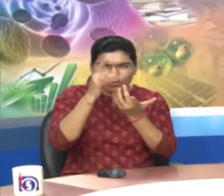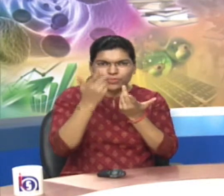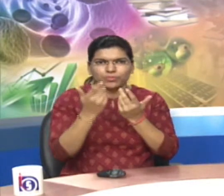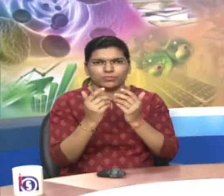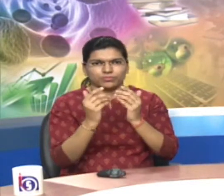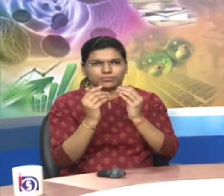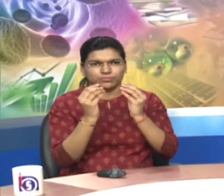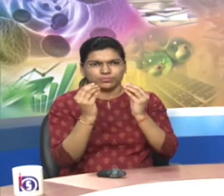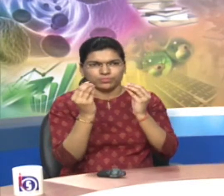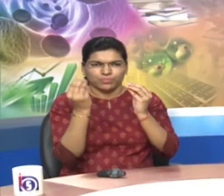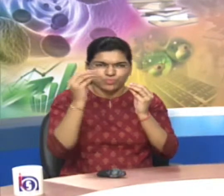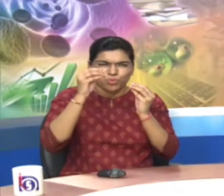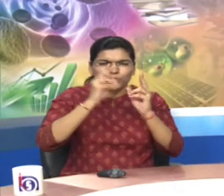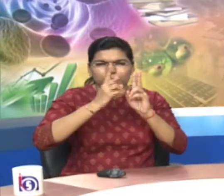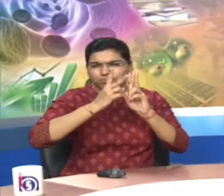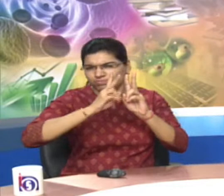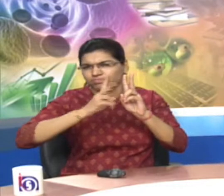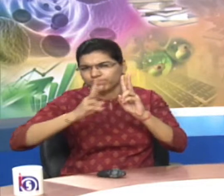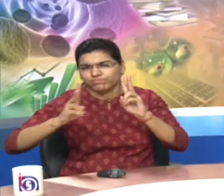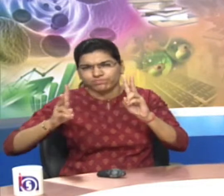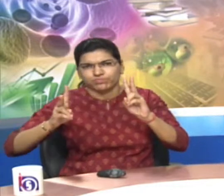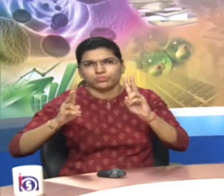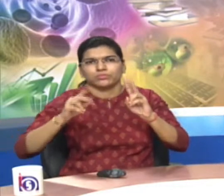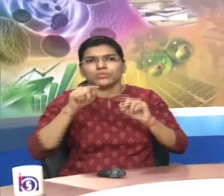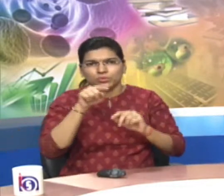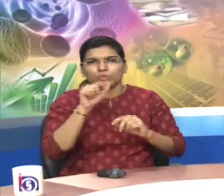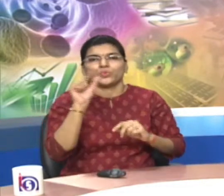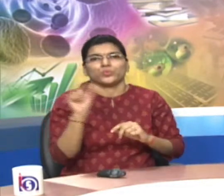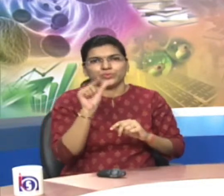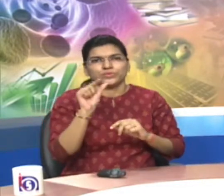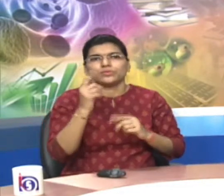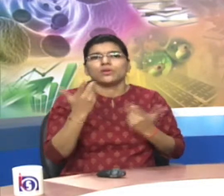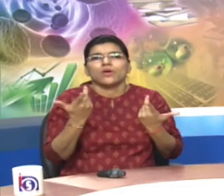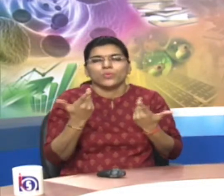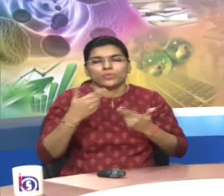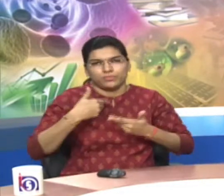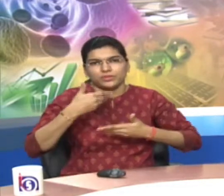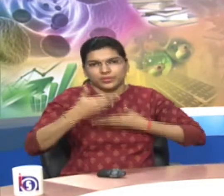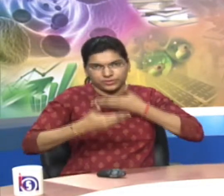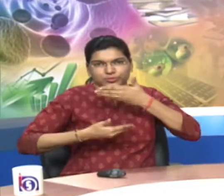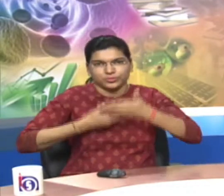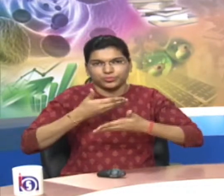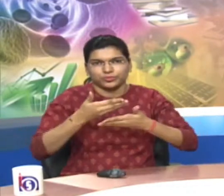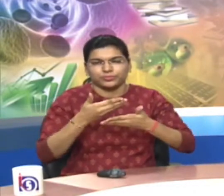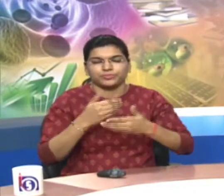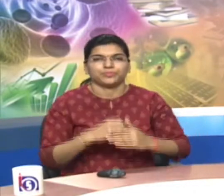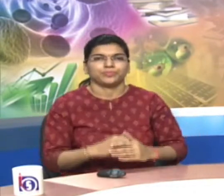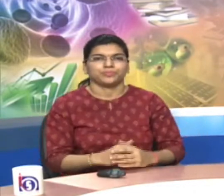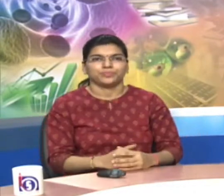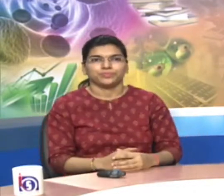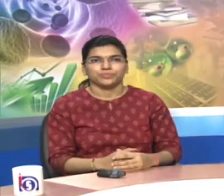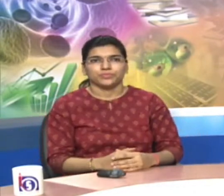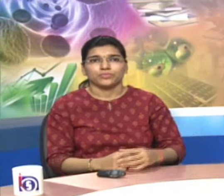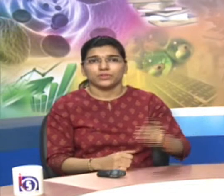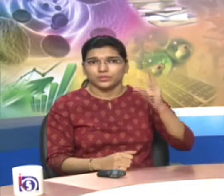like you can change the size of the font, you can increase the text, that all I will be